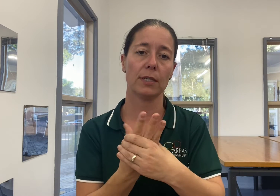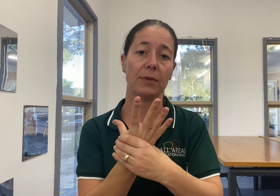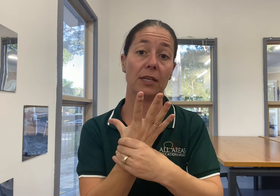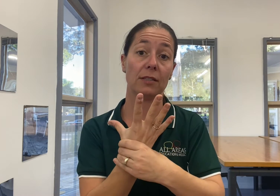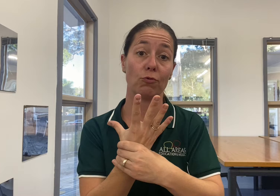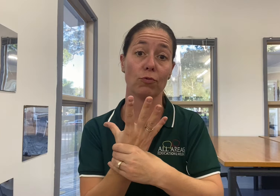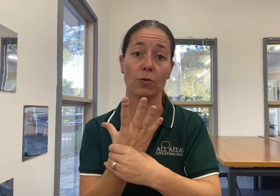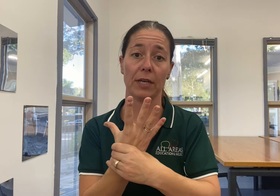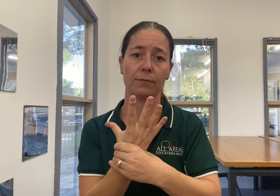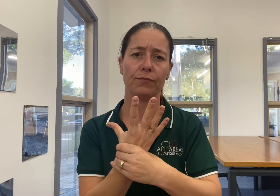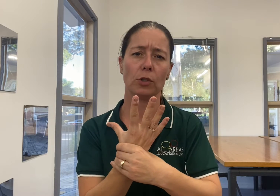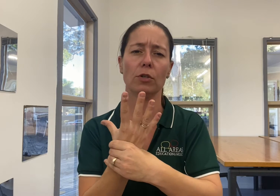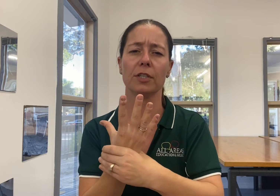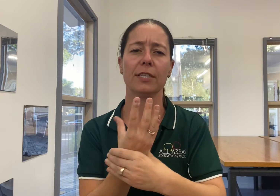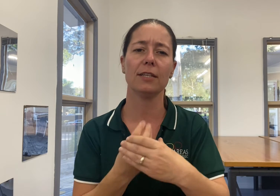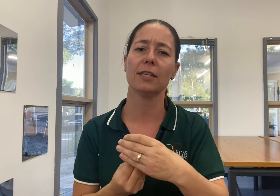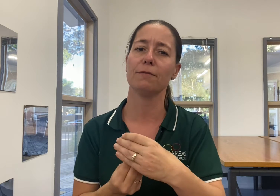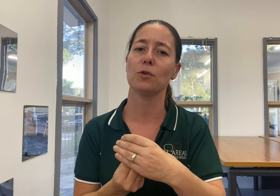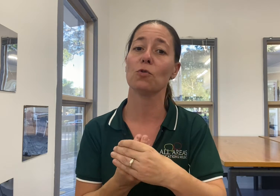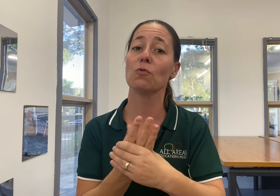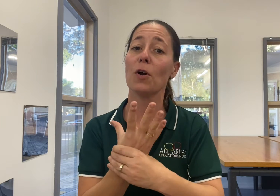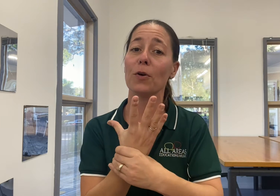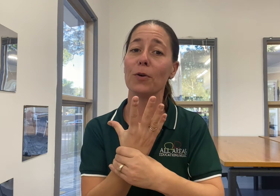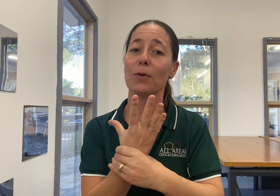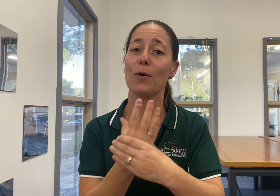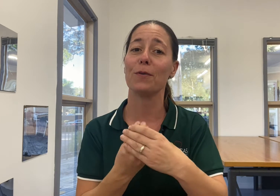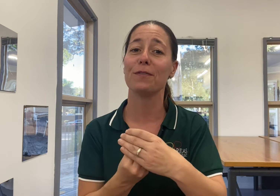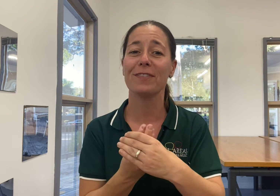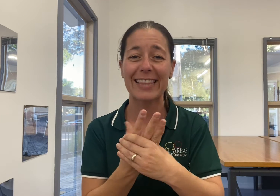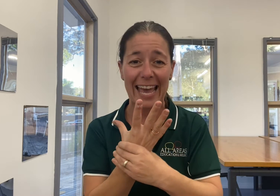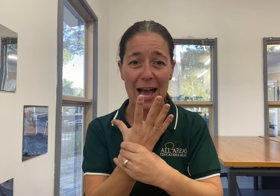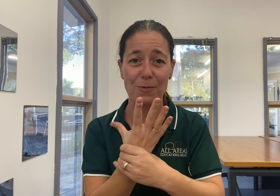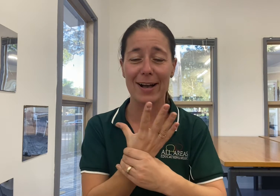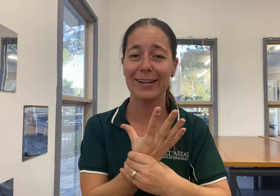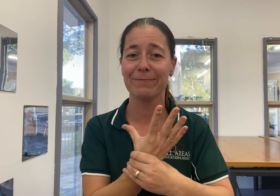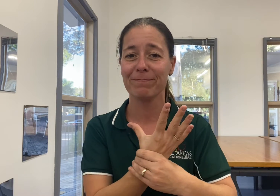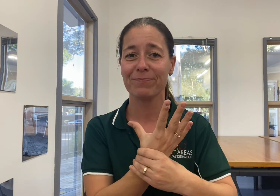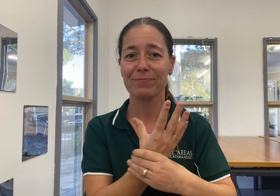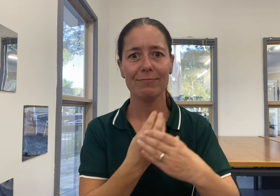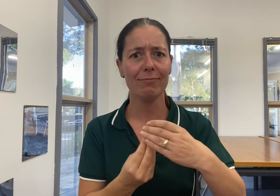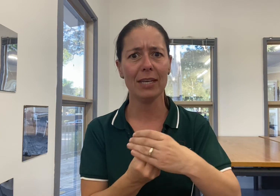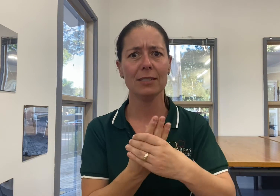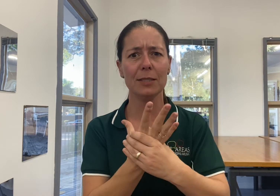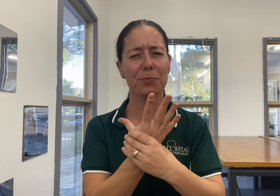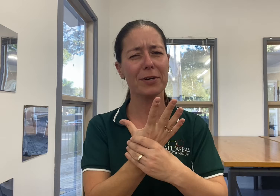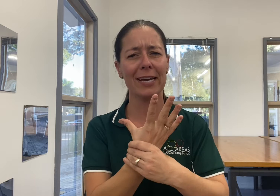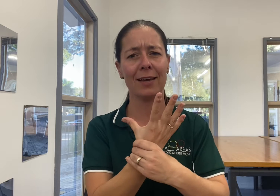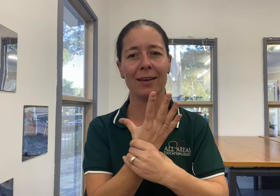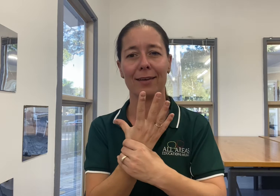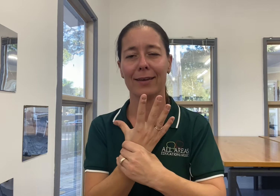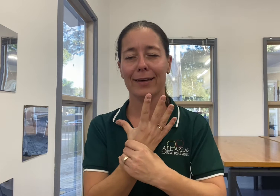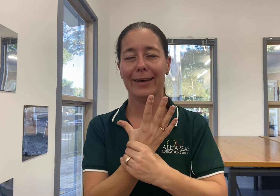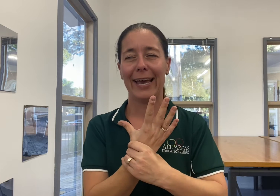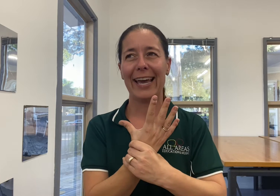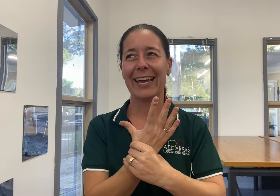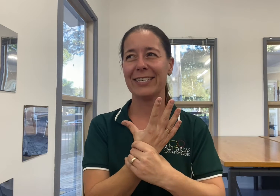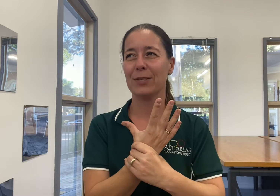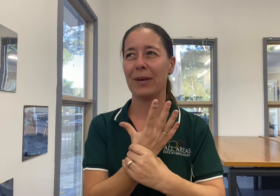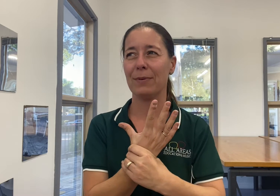is growing. You'll also see this sign for grow or flower, spring. And maybe